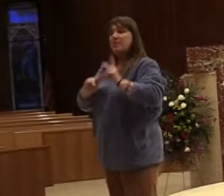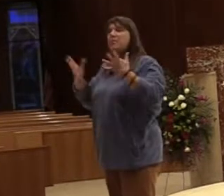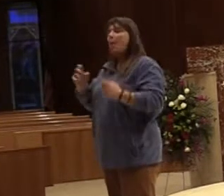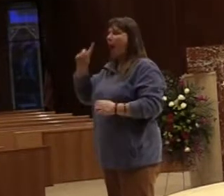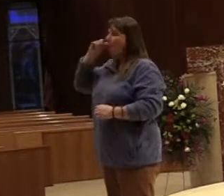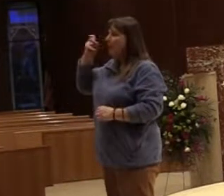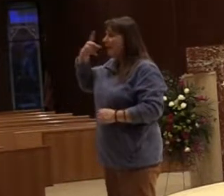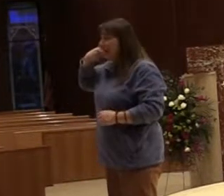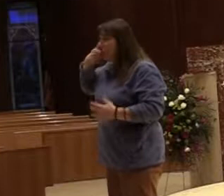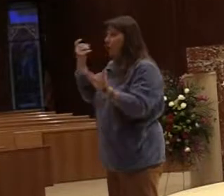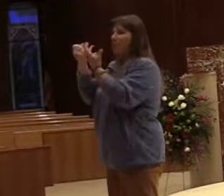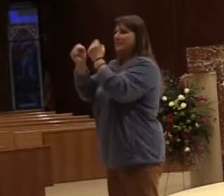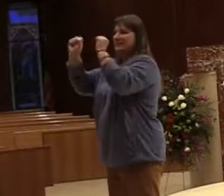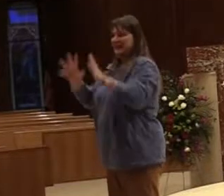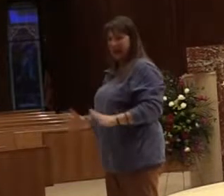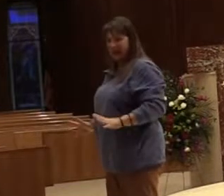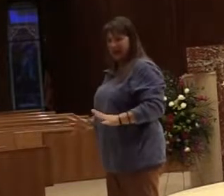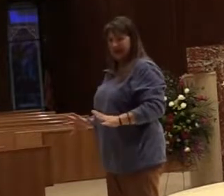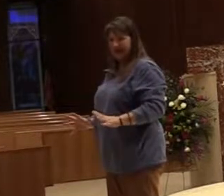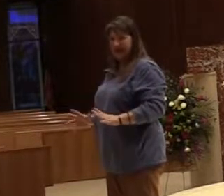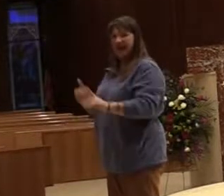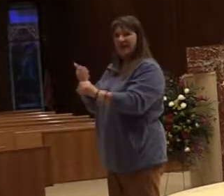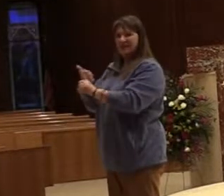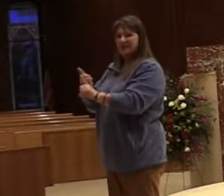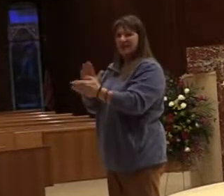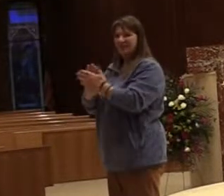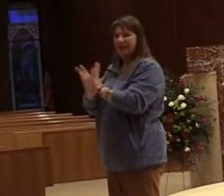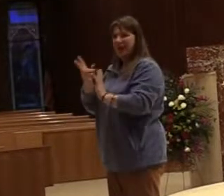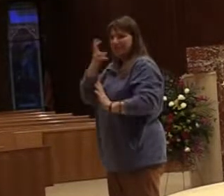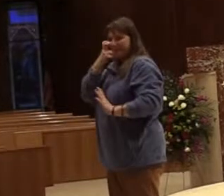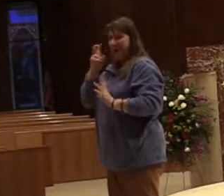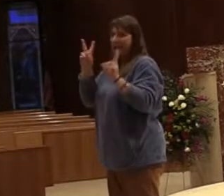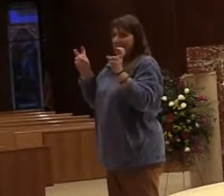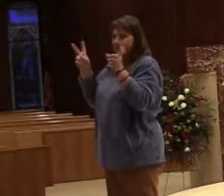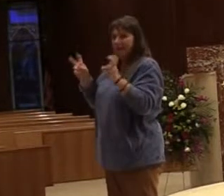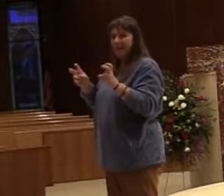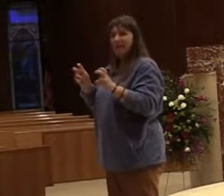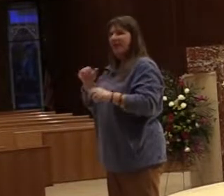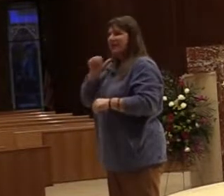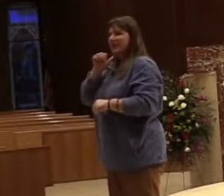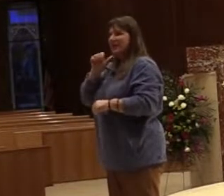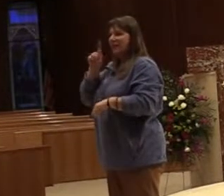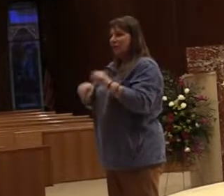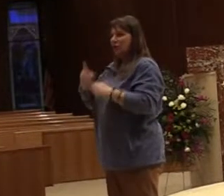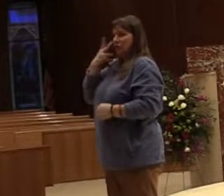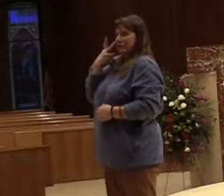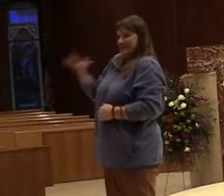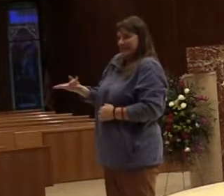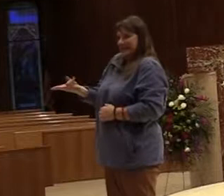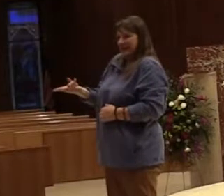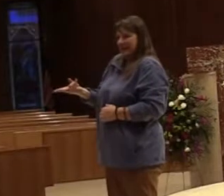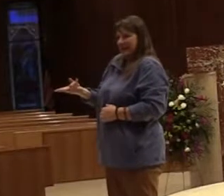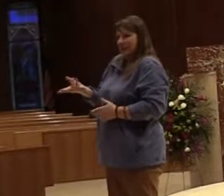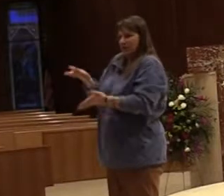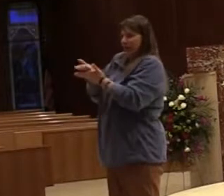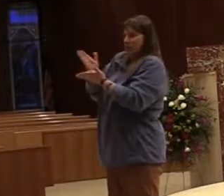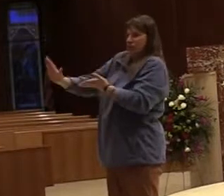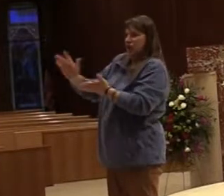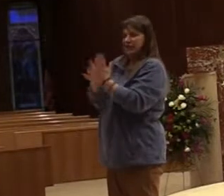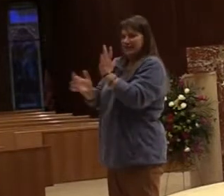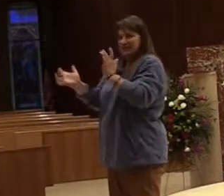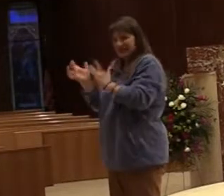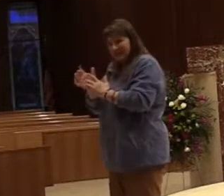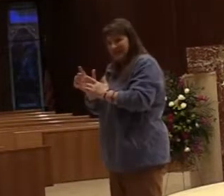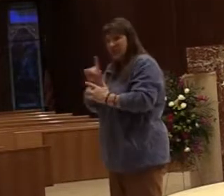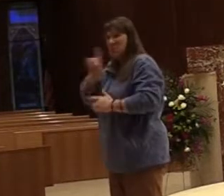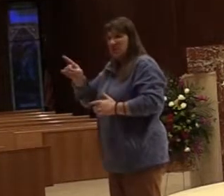Romans so blinded the Jewish people of the time that they weren't able to see by rejecting God himself,